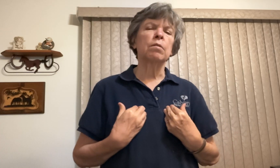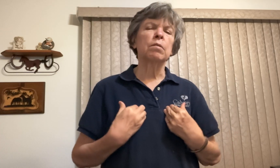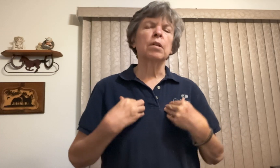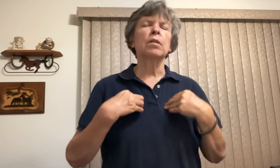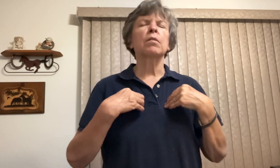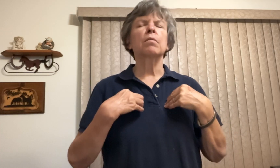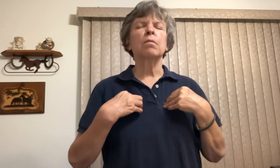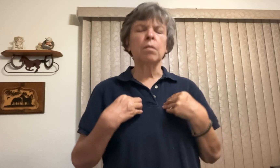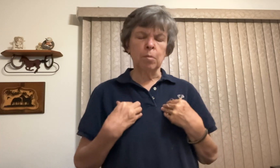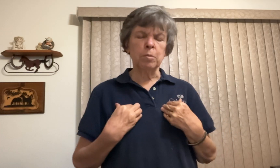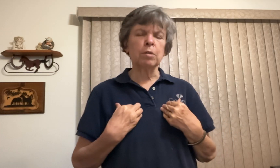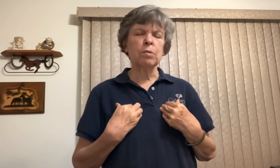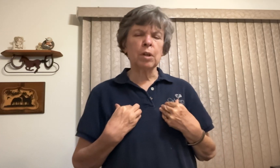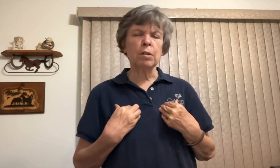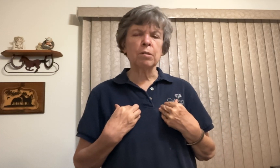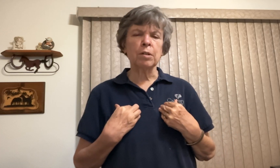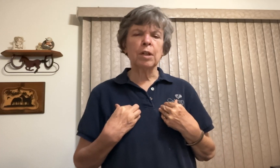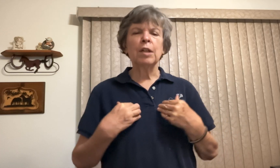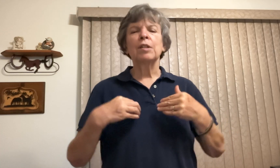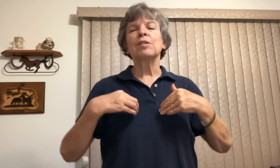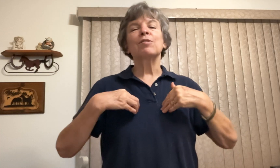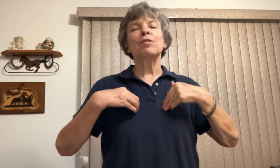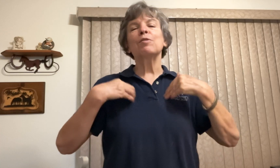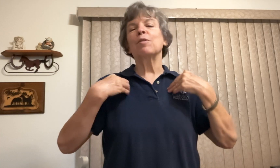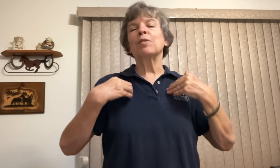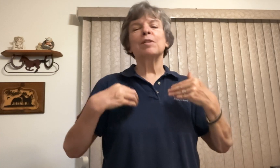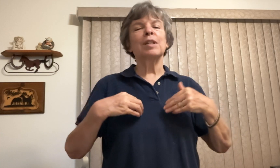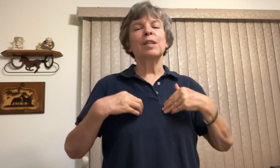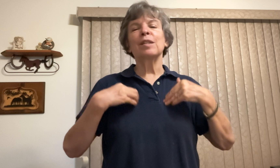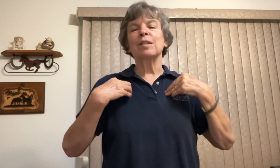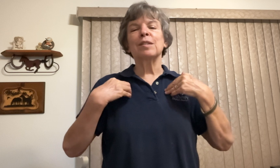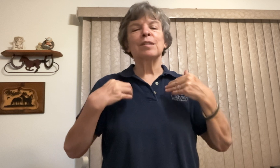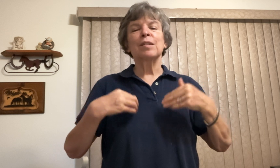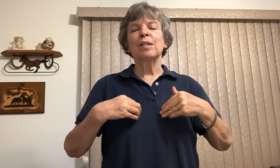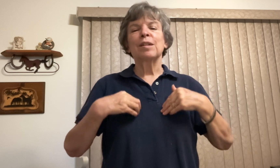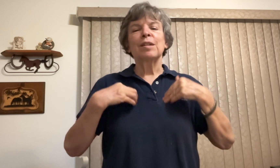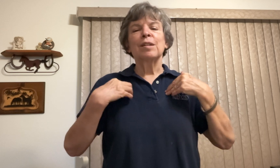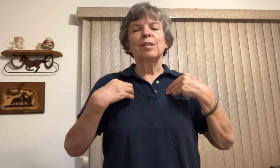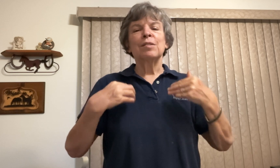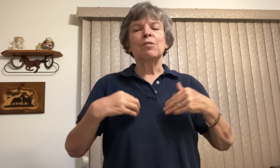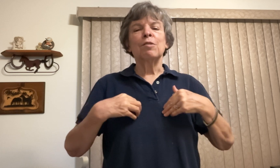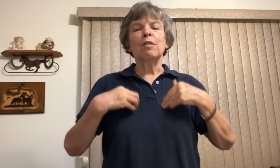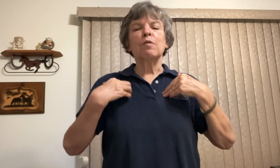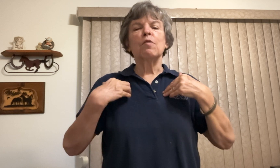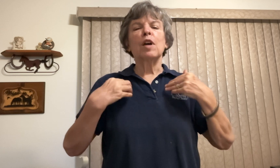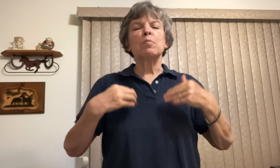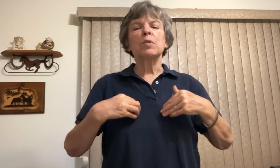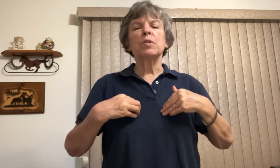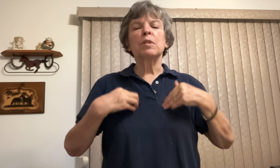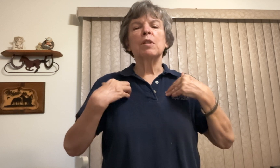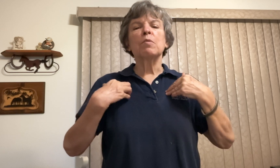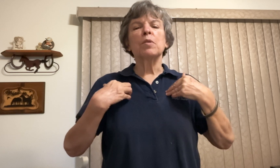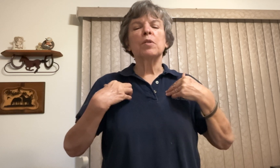like, oh, I'm so tired. So youth is like this. So you have a vibrancy there with the